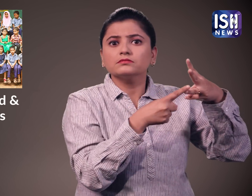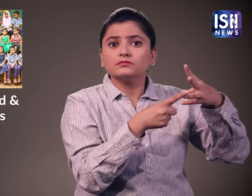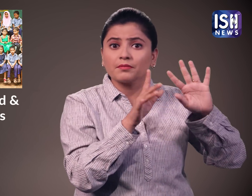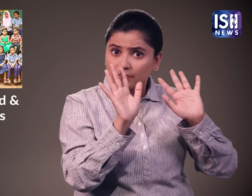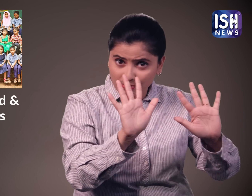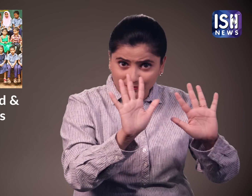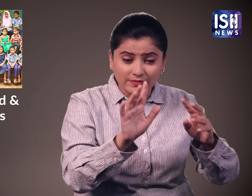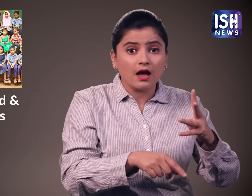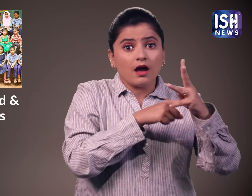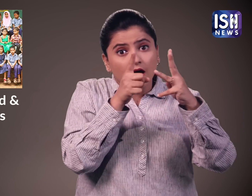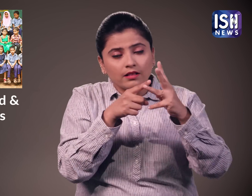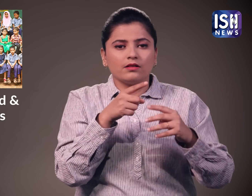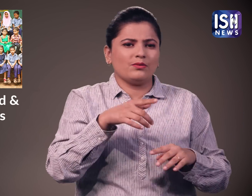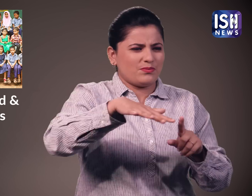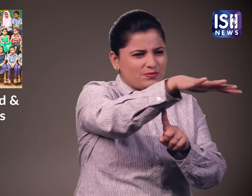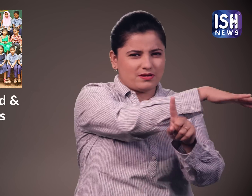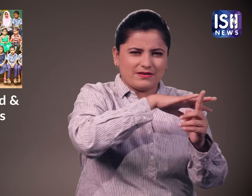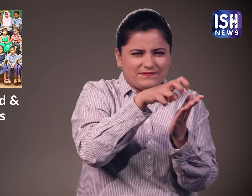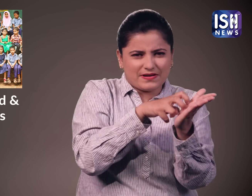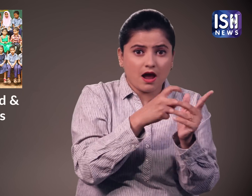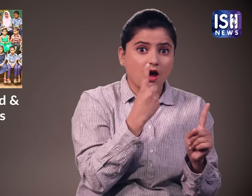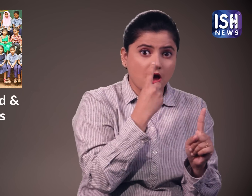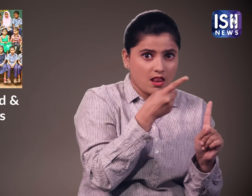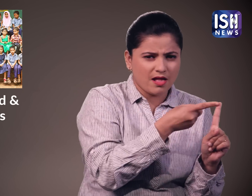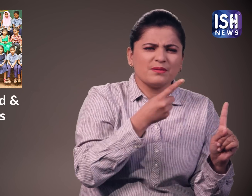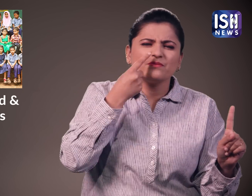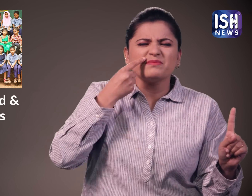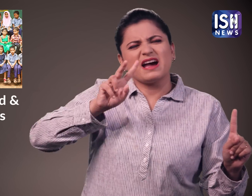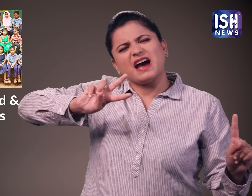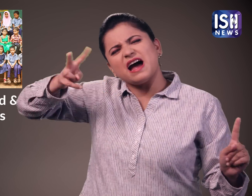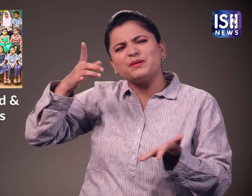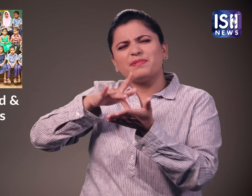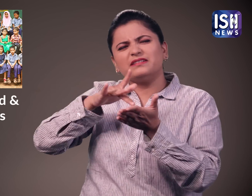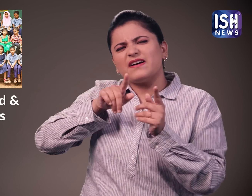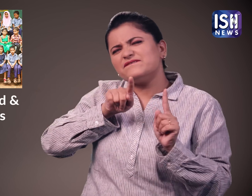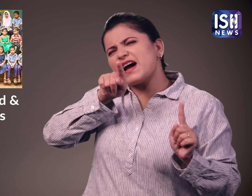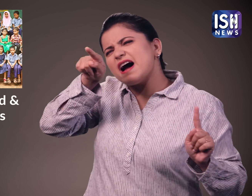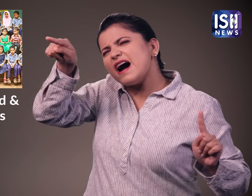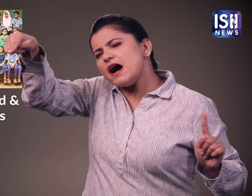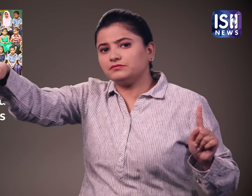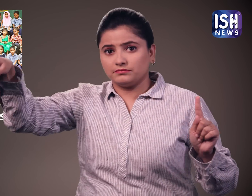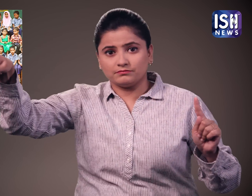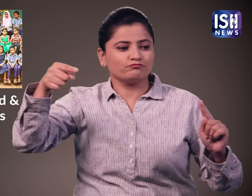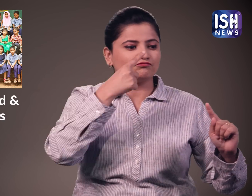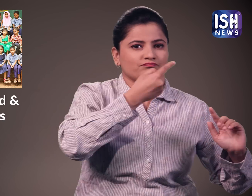In fact, some women who married far away from the village have also been reported to have given birth to twins.